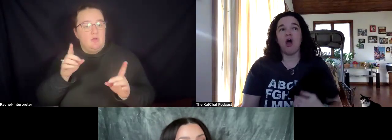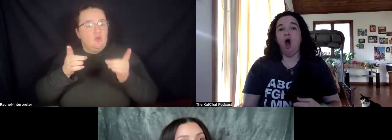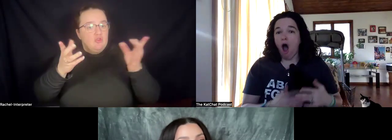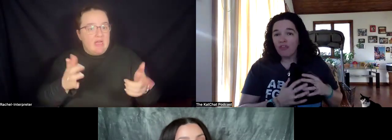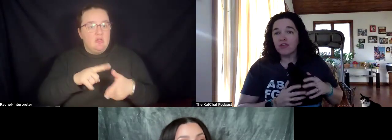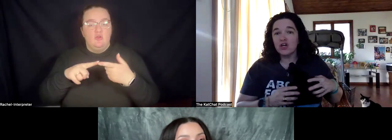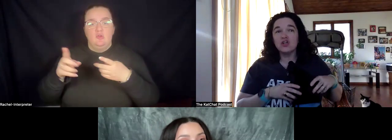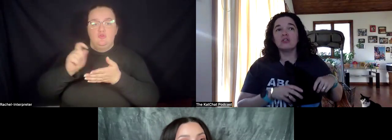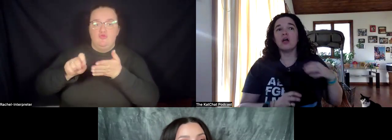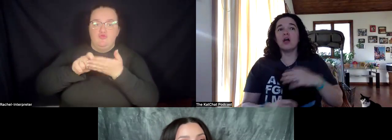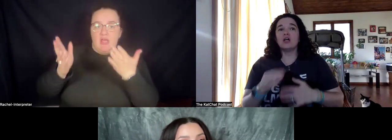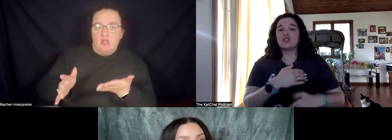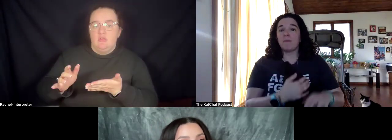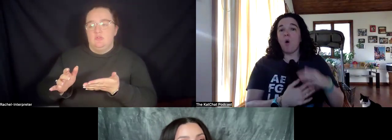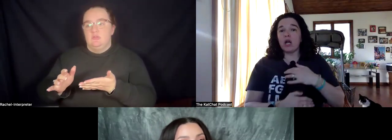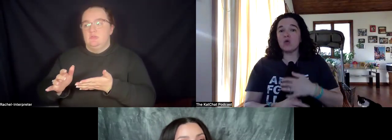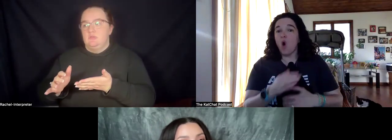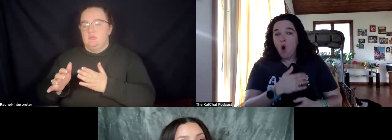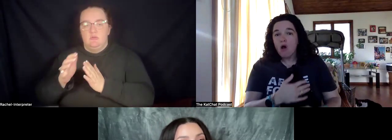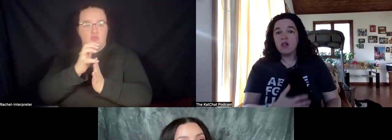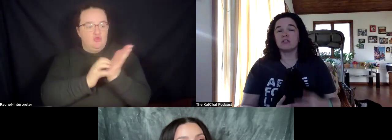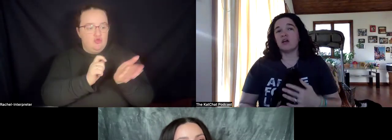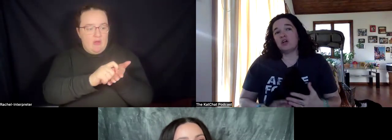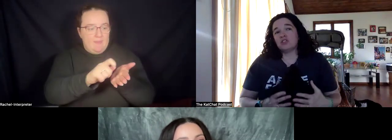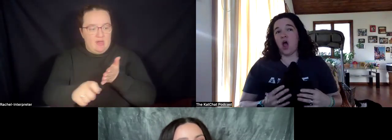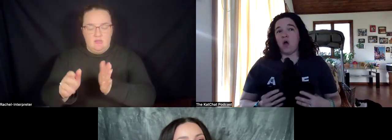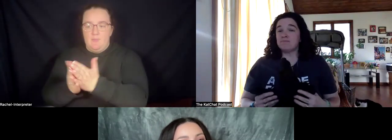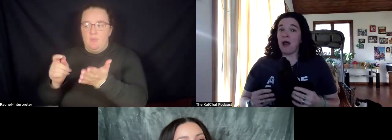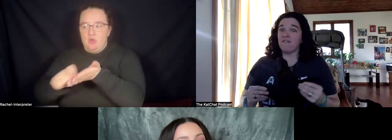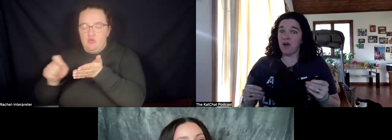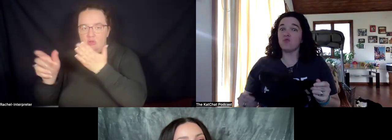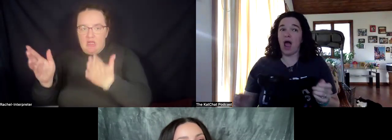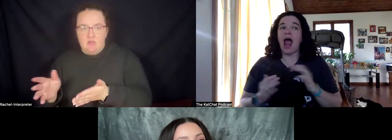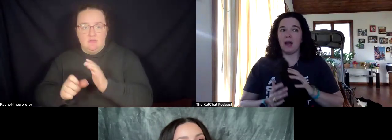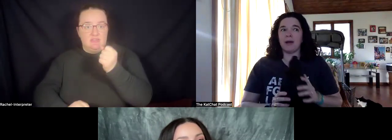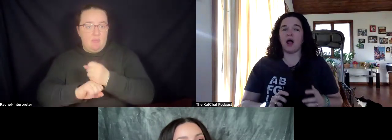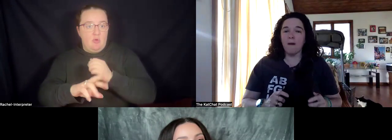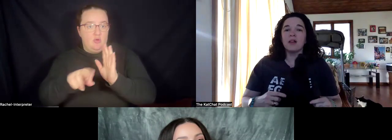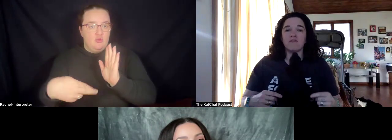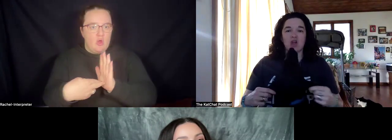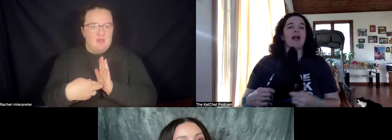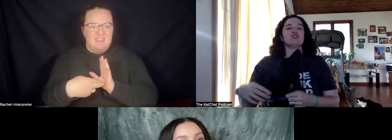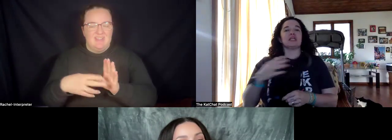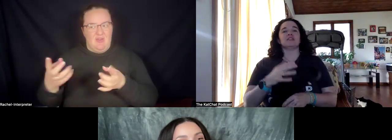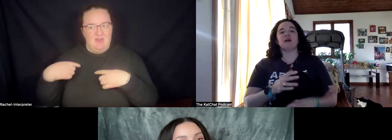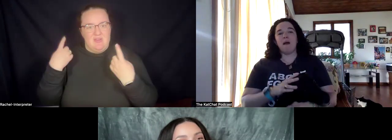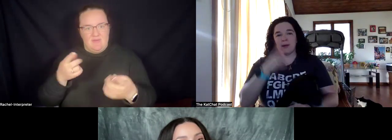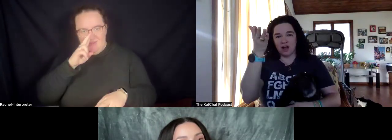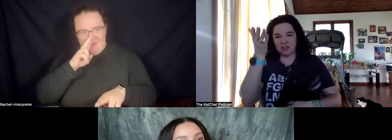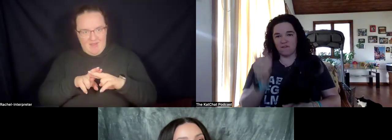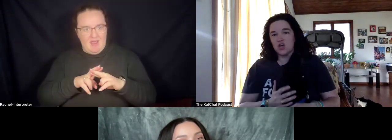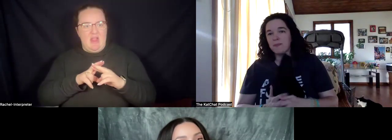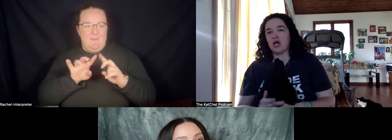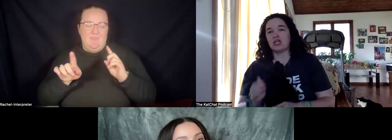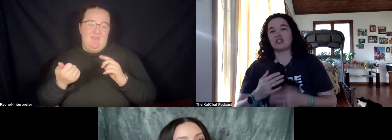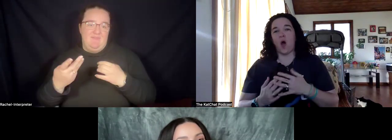writers, authors, supporting world. It's been a fun ride for a couple of challenges